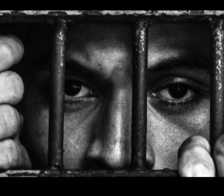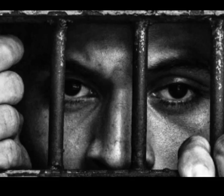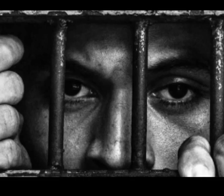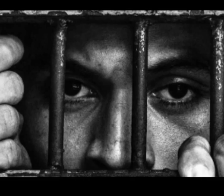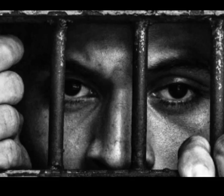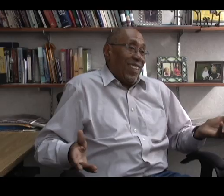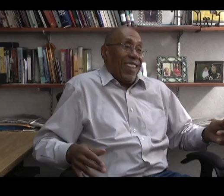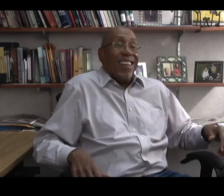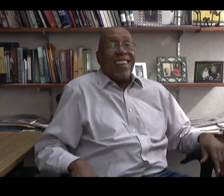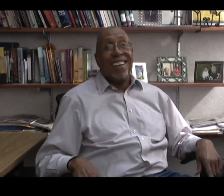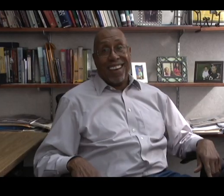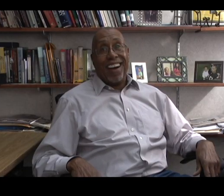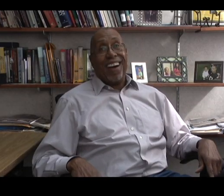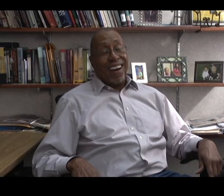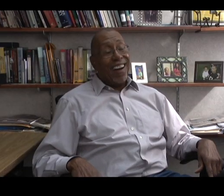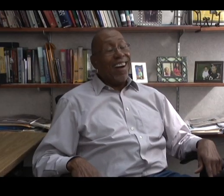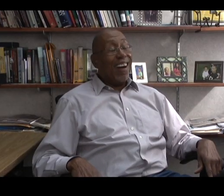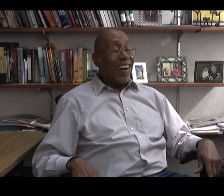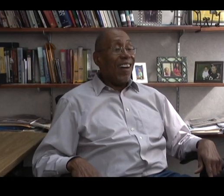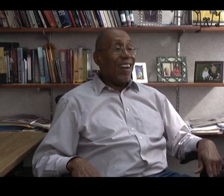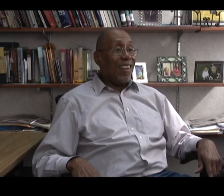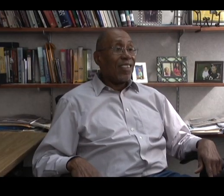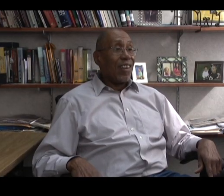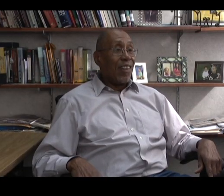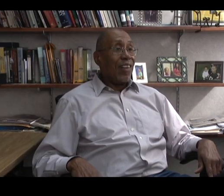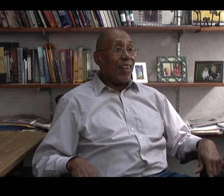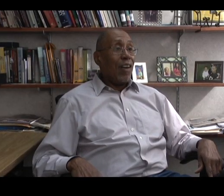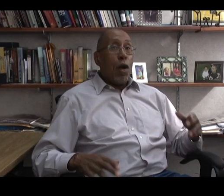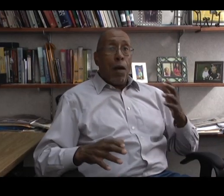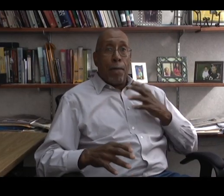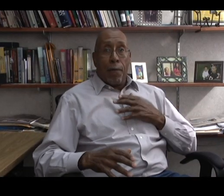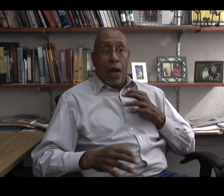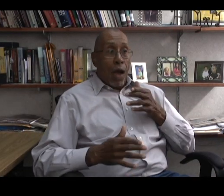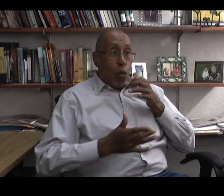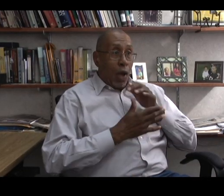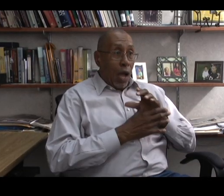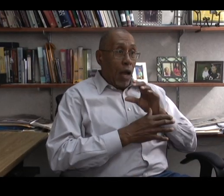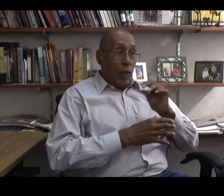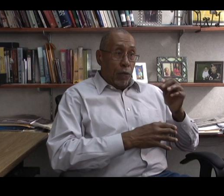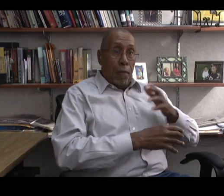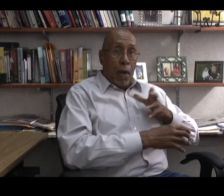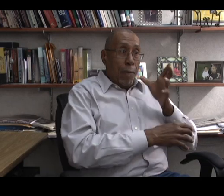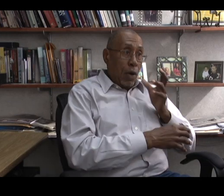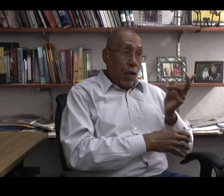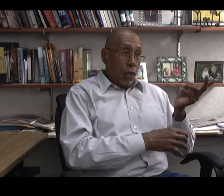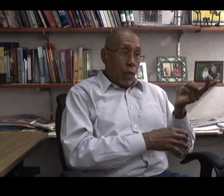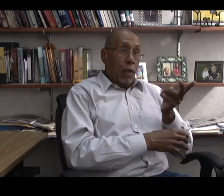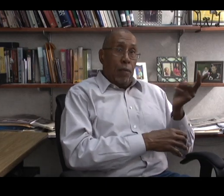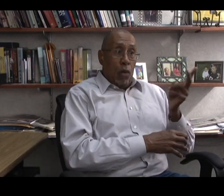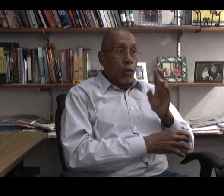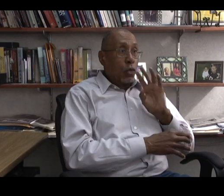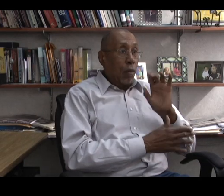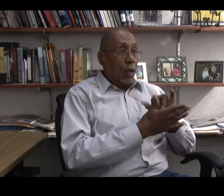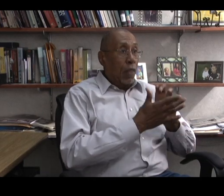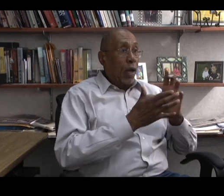So I was fortunate in that sense that I was removed from that group. My wife and my mother